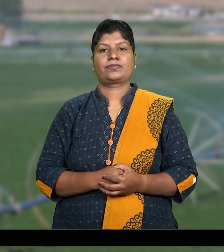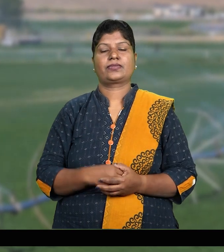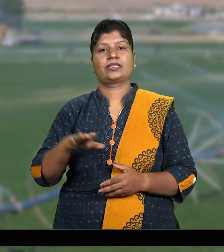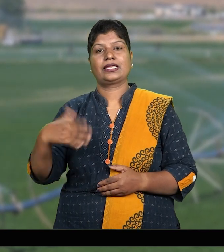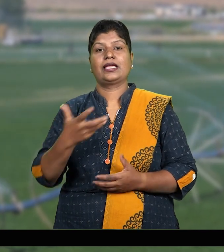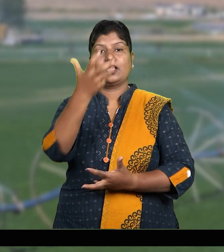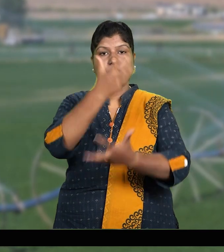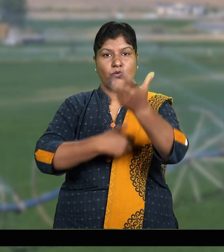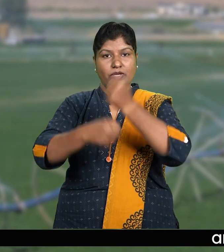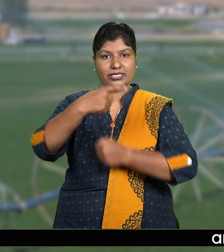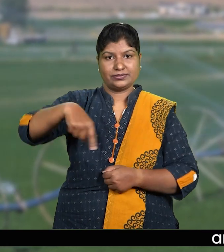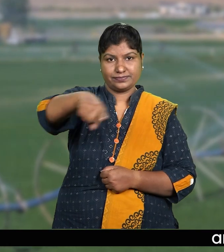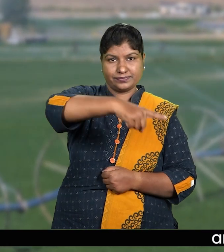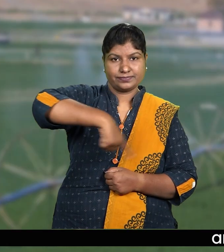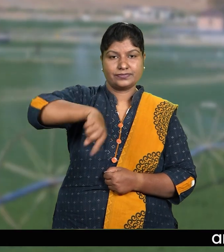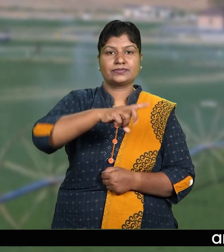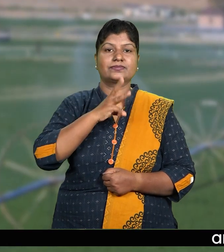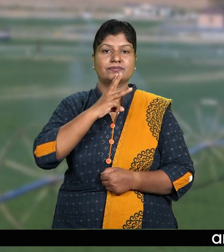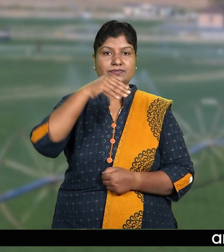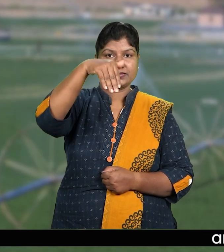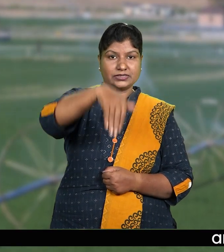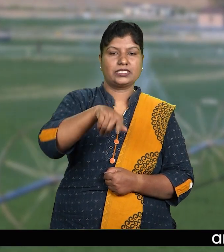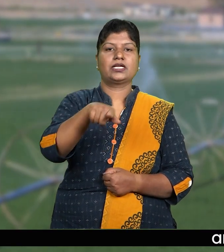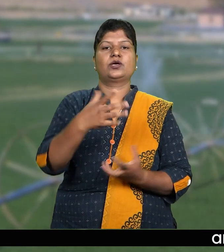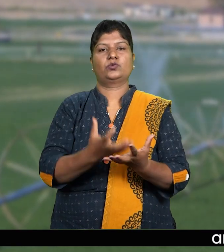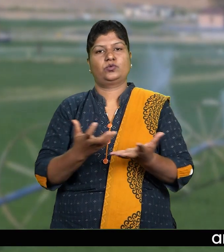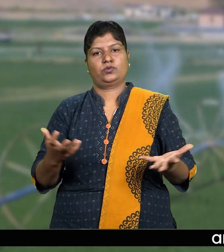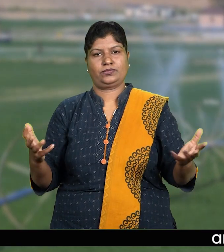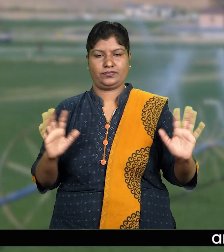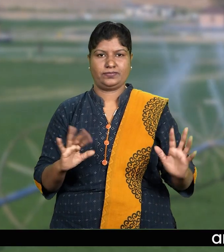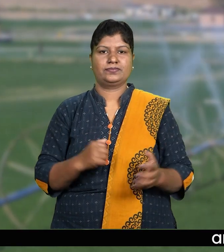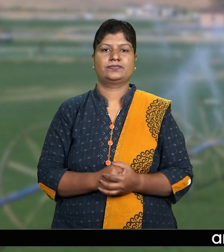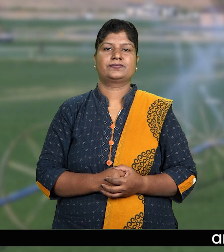and wells are the water resources.